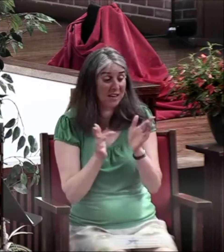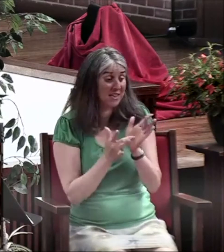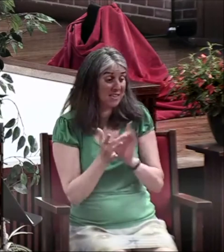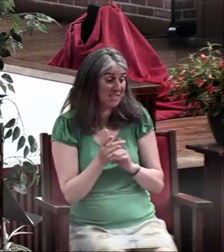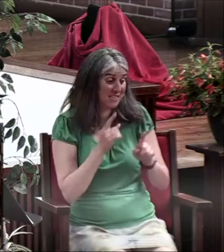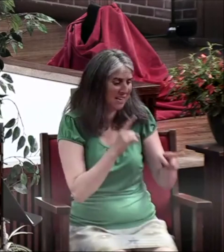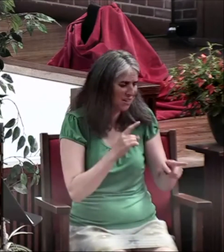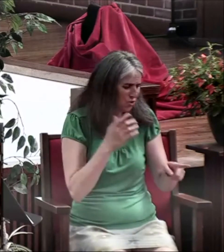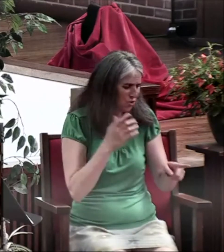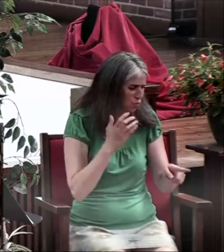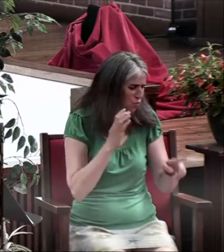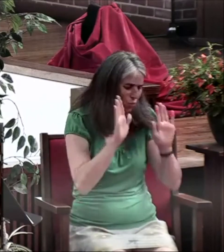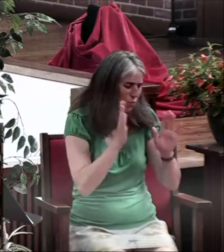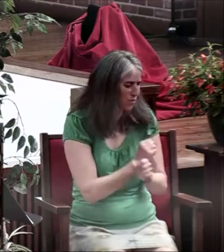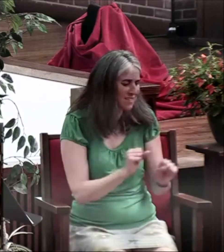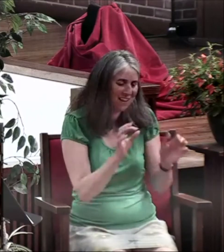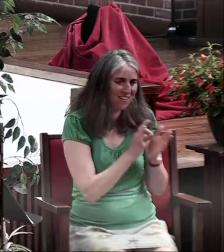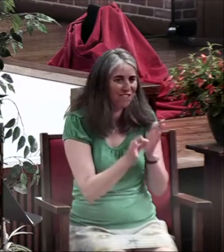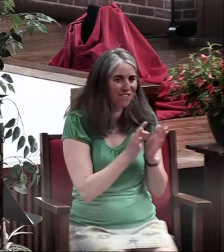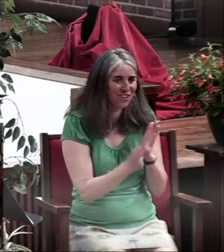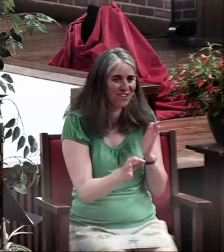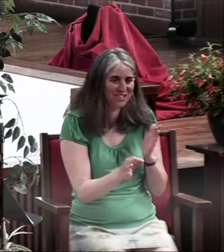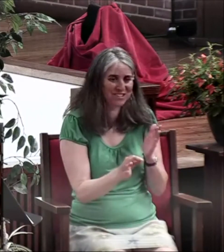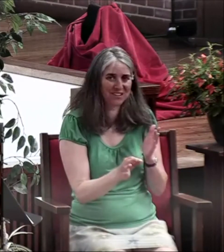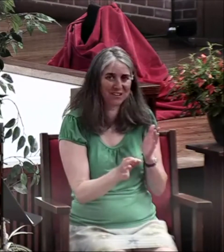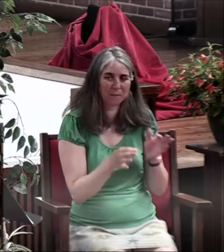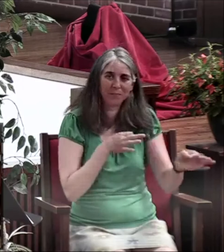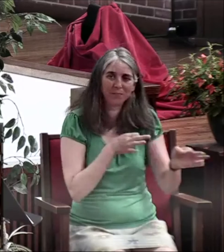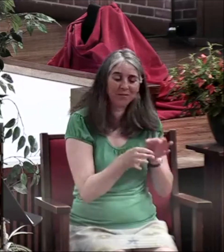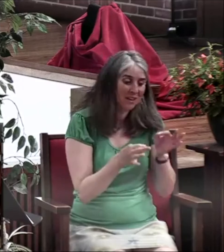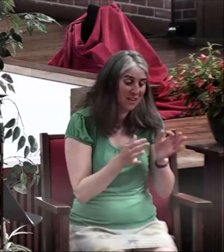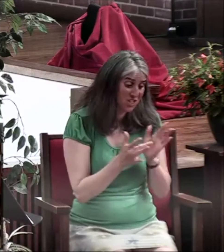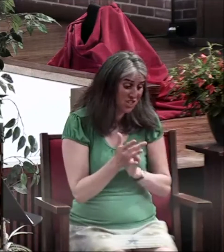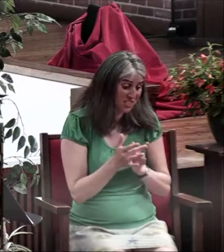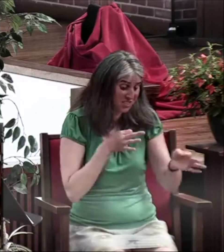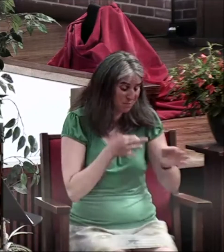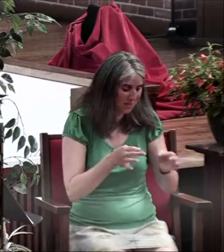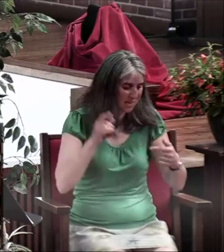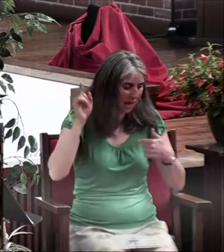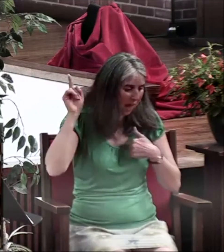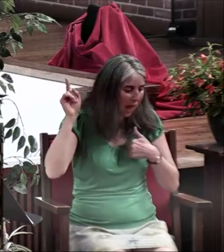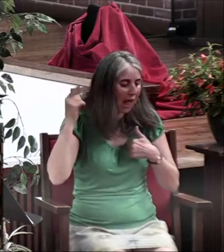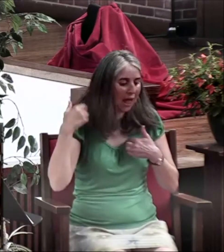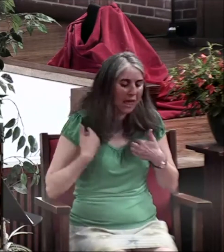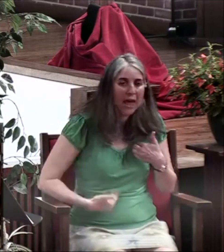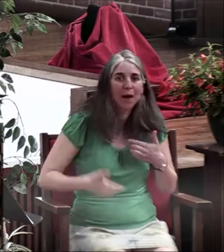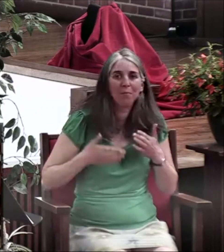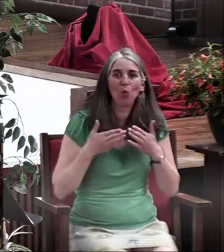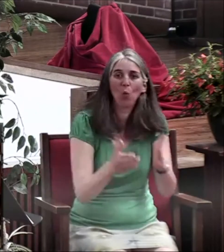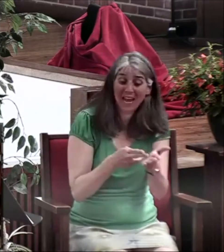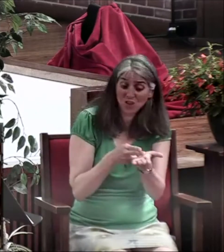in all of Scriptures. But this opens the door for Jesus to say, "I am the way, the